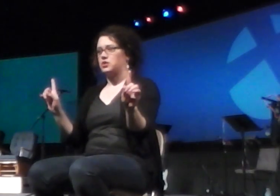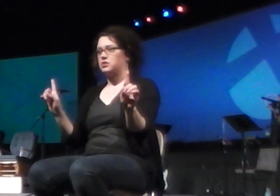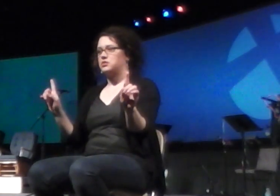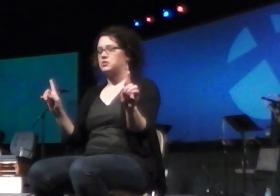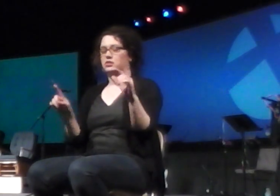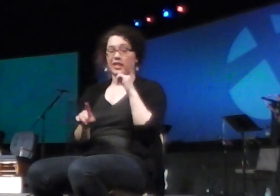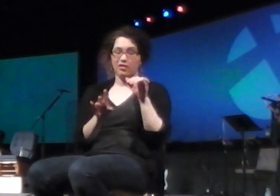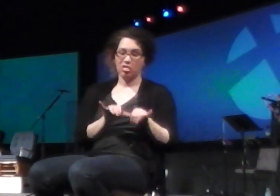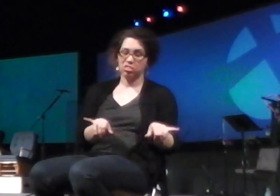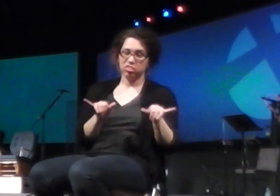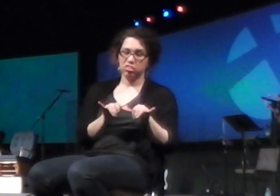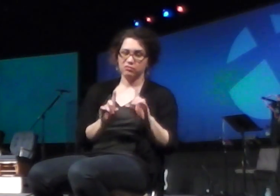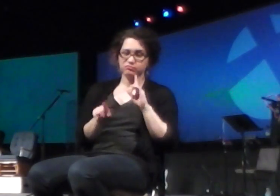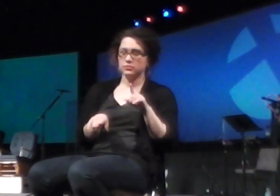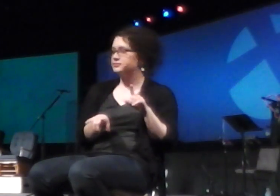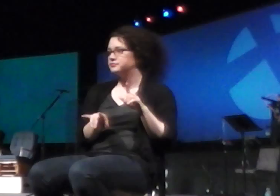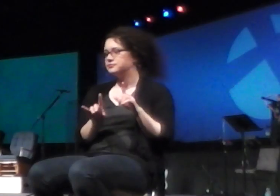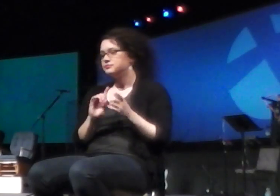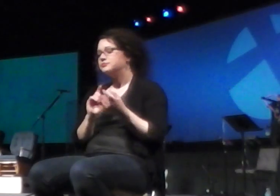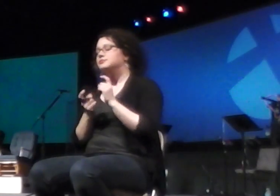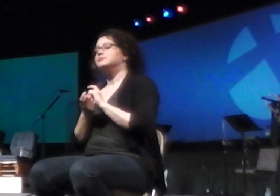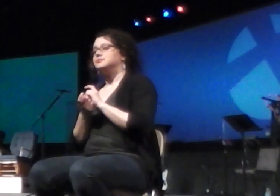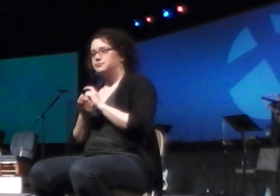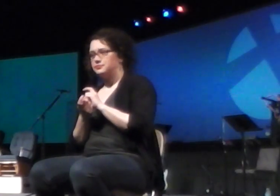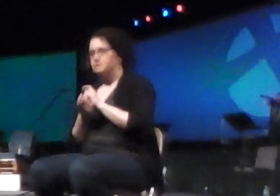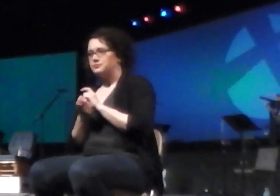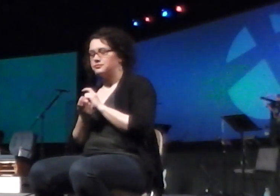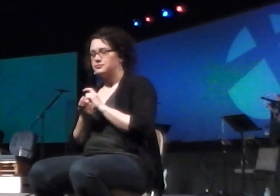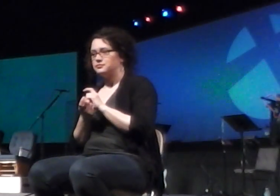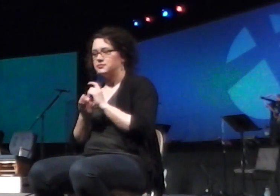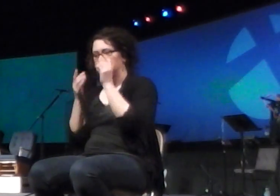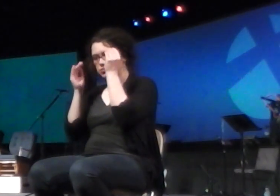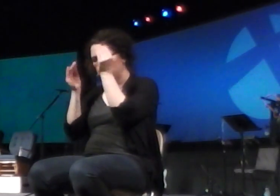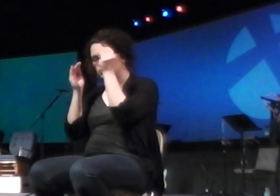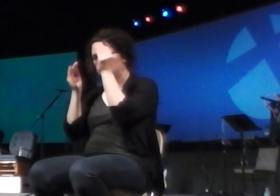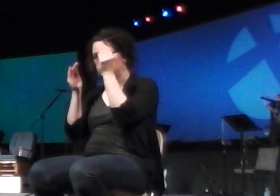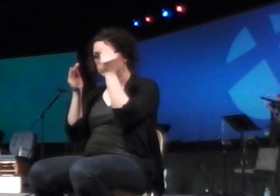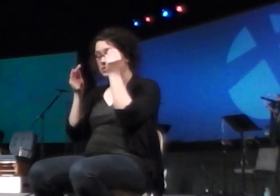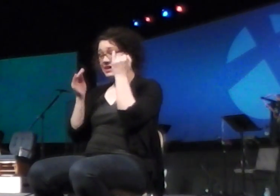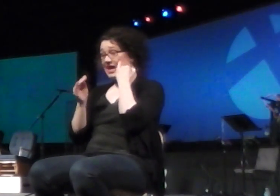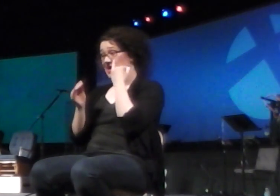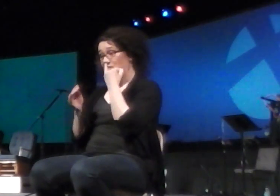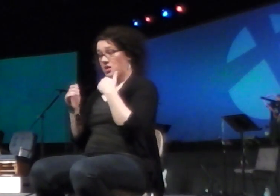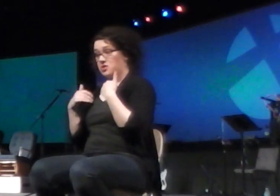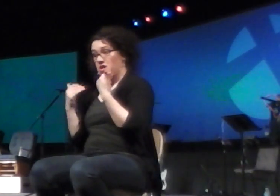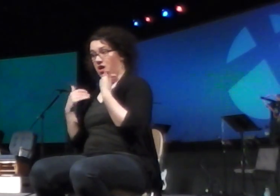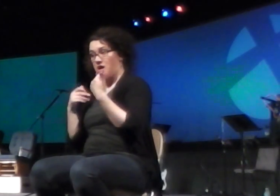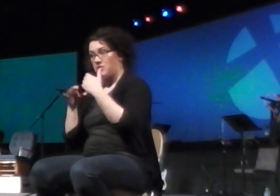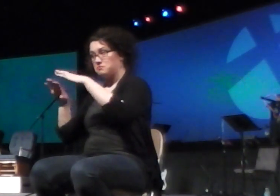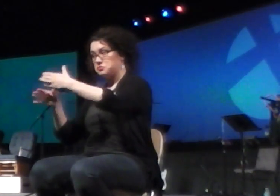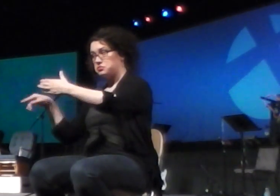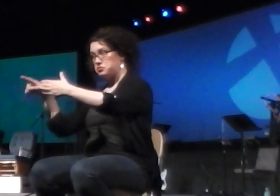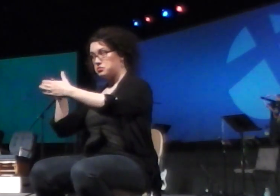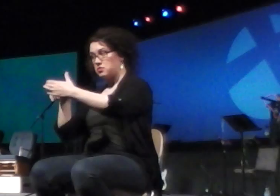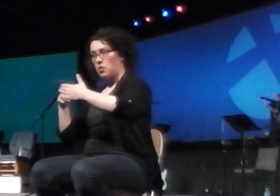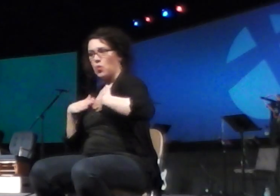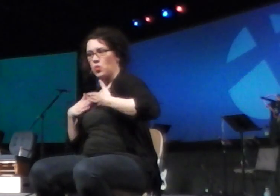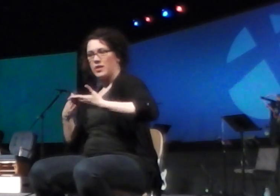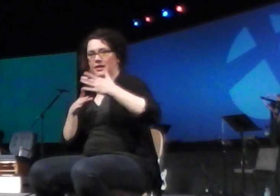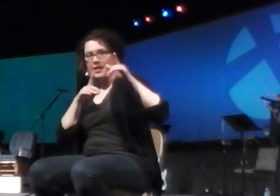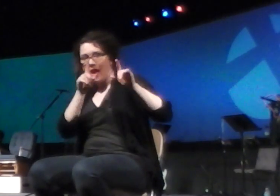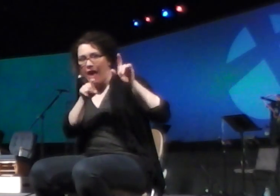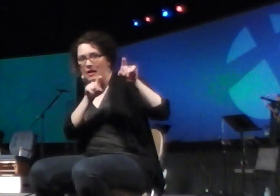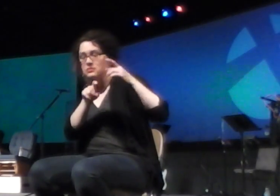we have things we can impart to the younger generation if the younger generation is willing to ask the